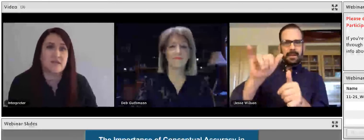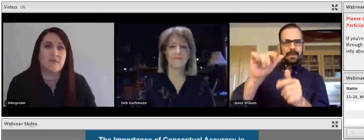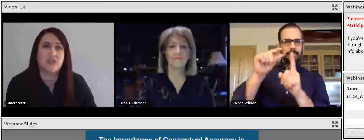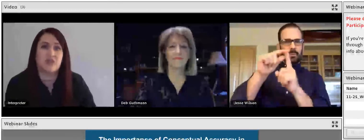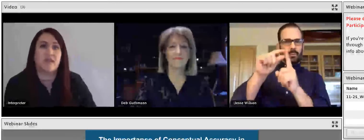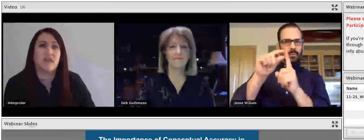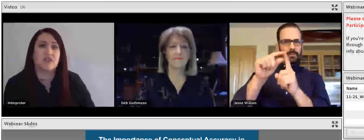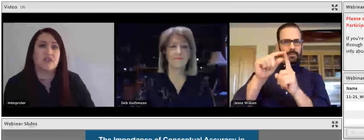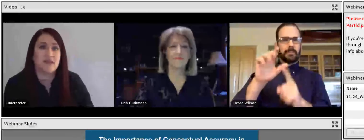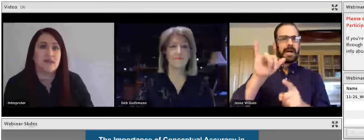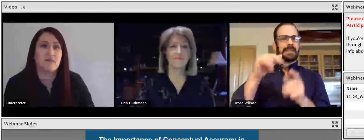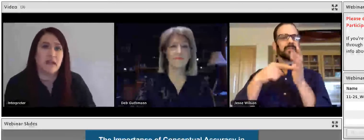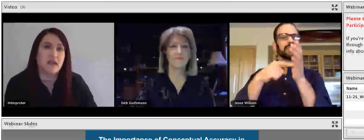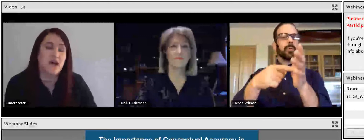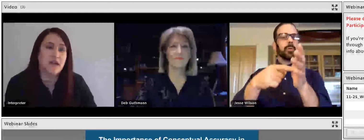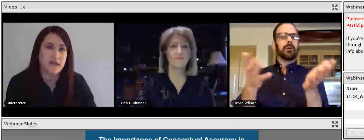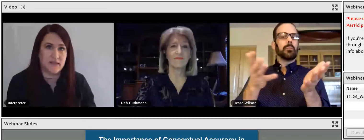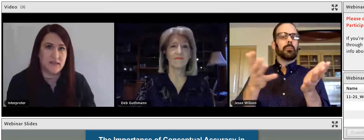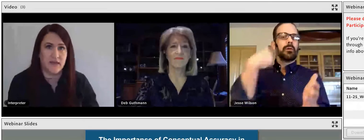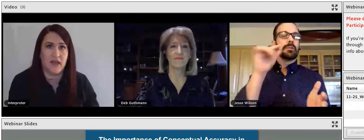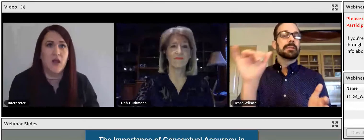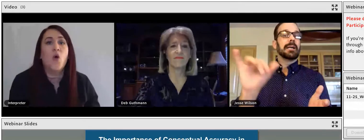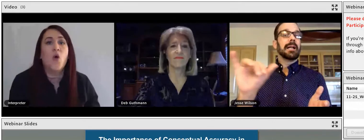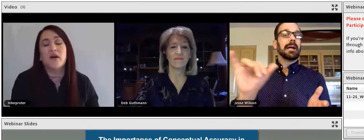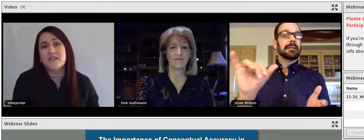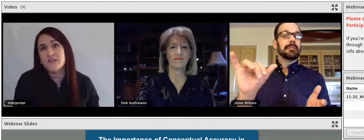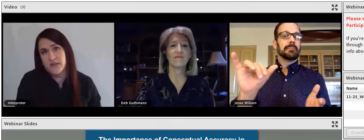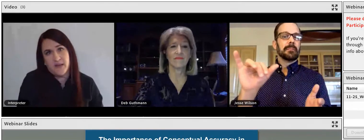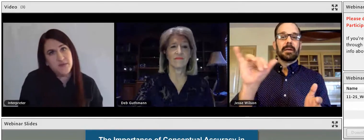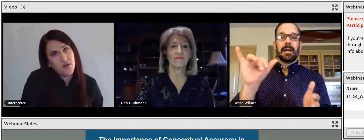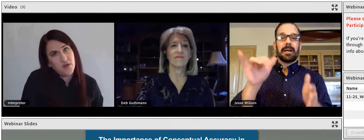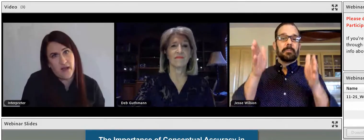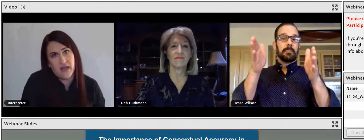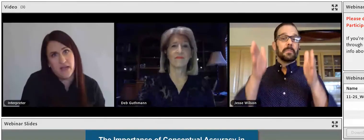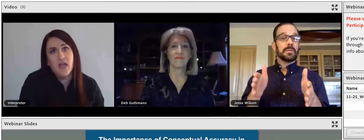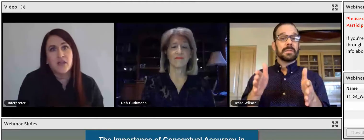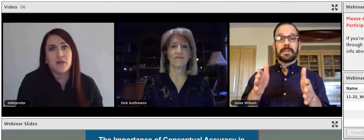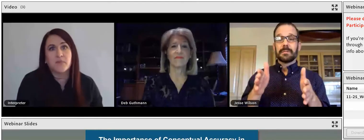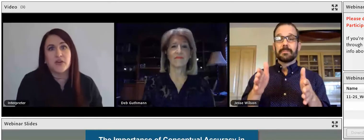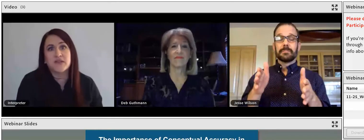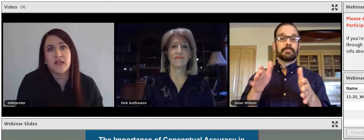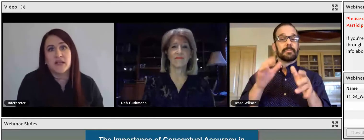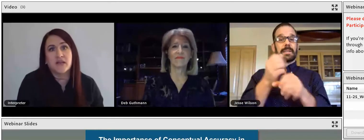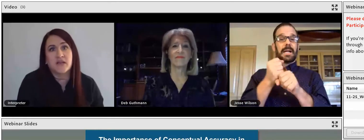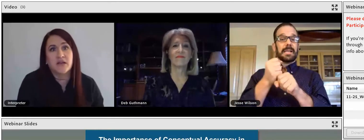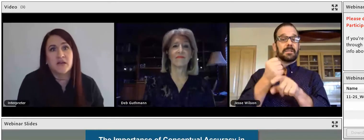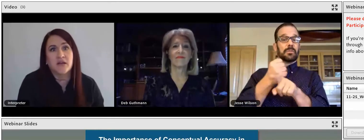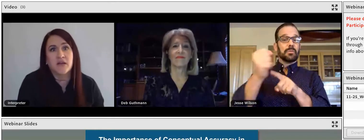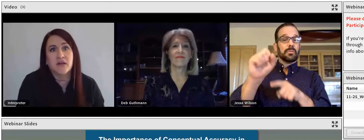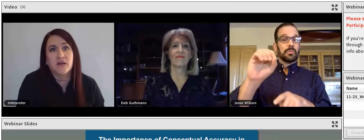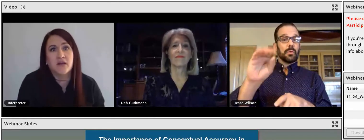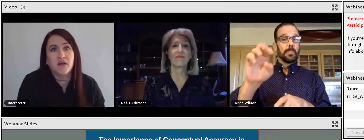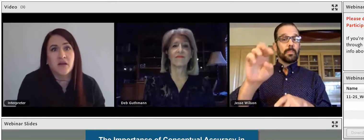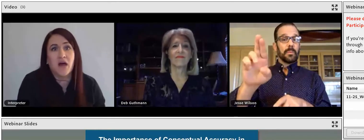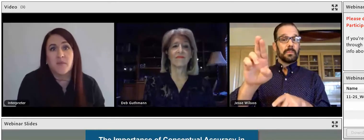various concepts to make sure that they understand the meaning and context behind that. What does relapse look like? The person